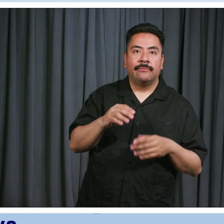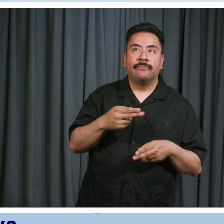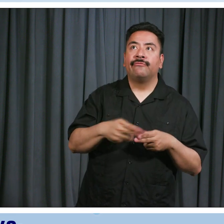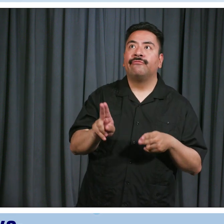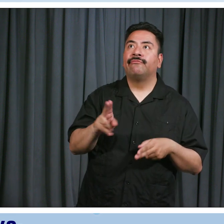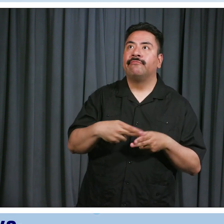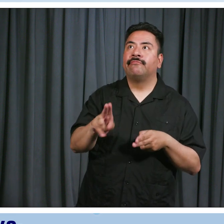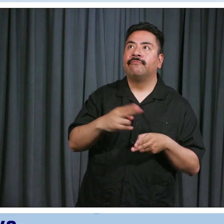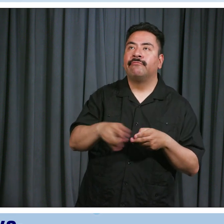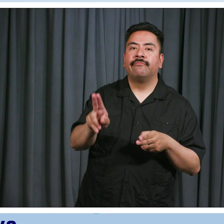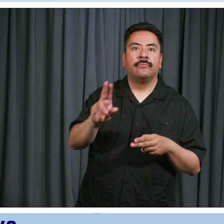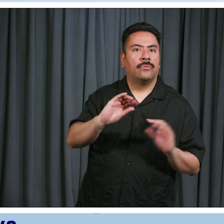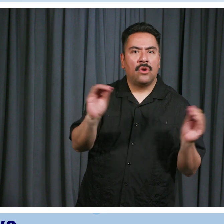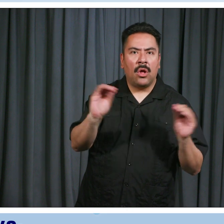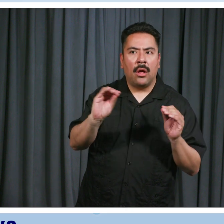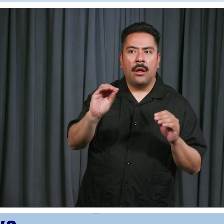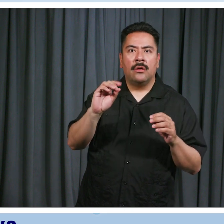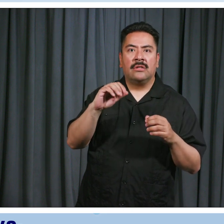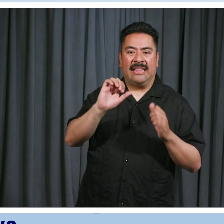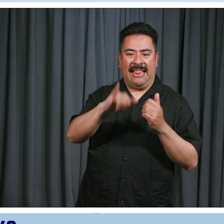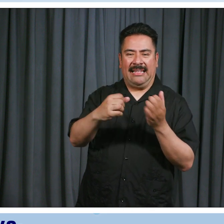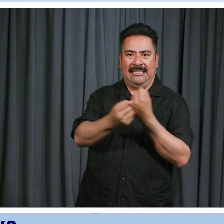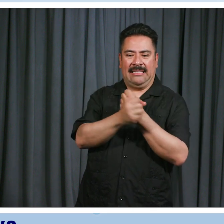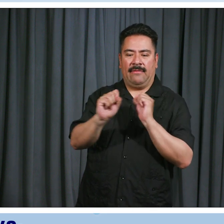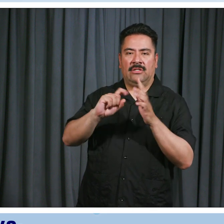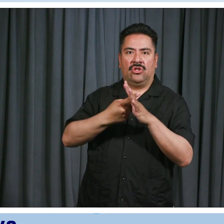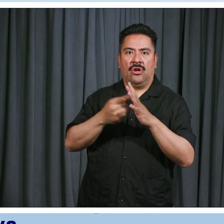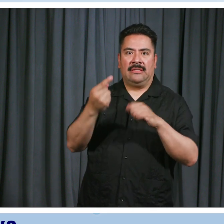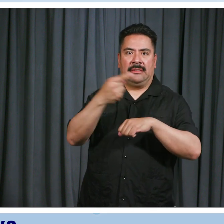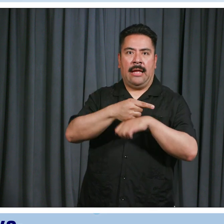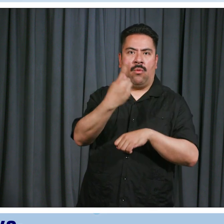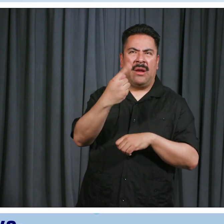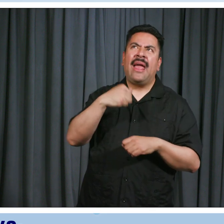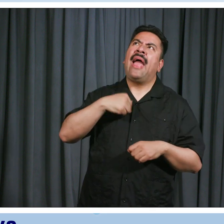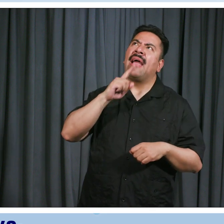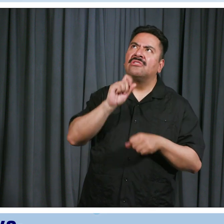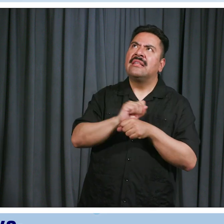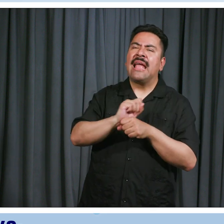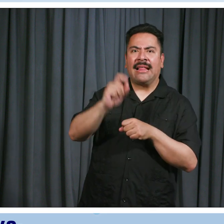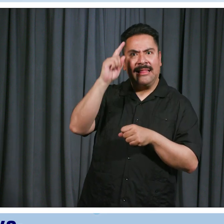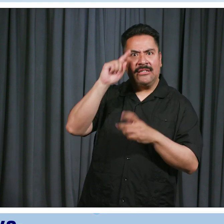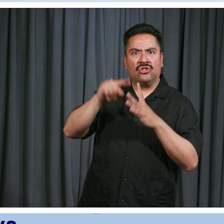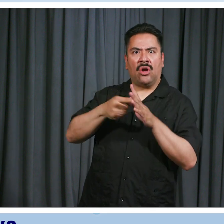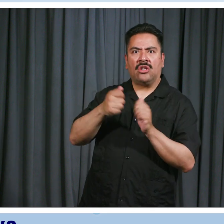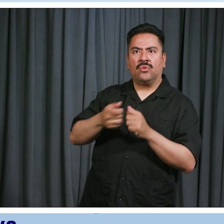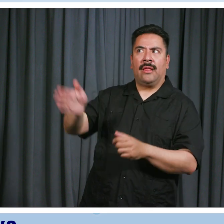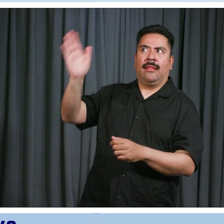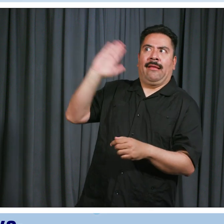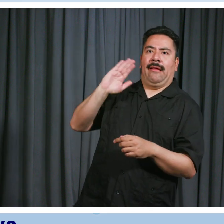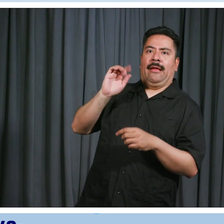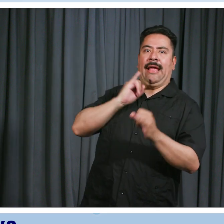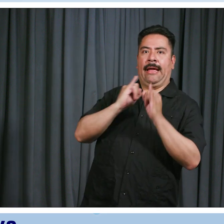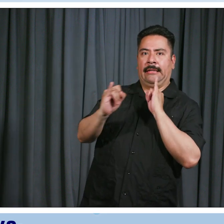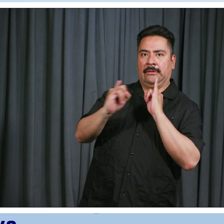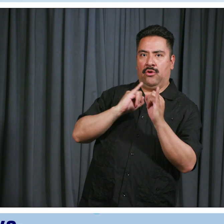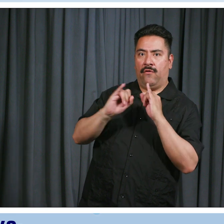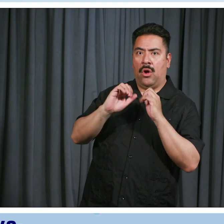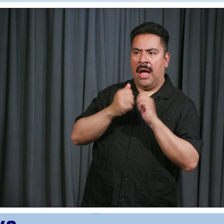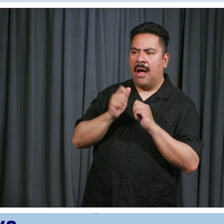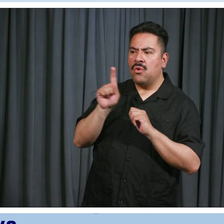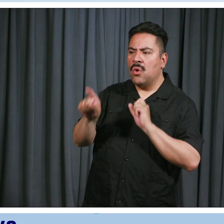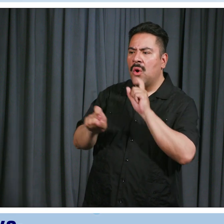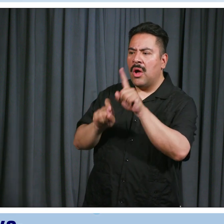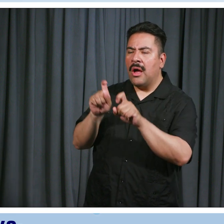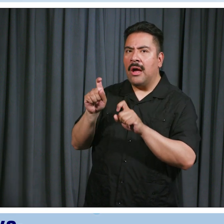but creating that safety starts like at day one. I actually even think it starts at the interview. So how are you asking questions about what